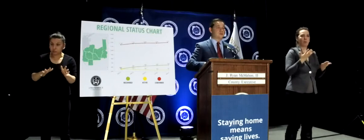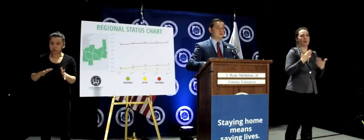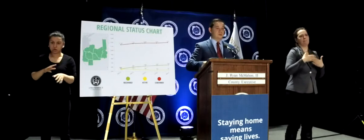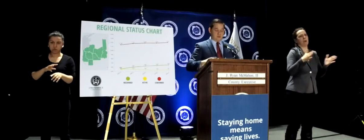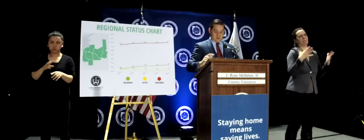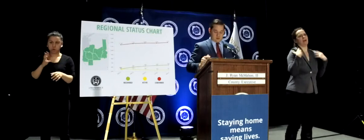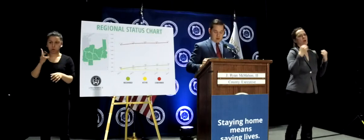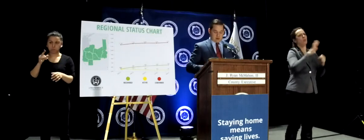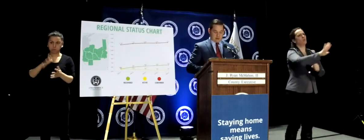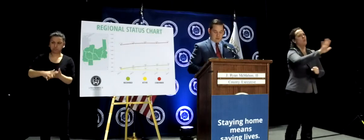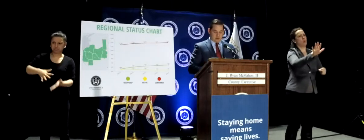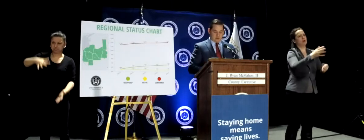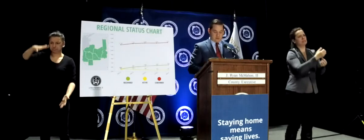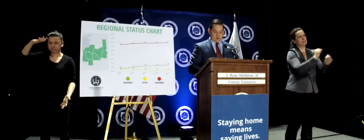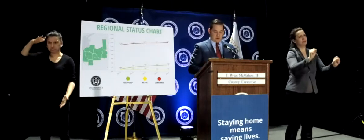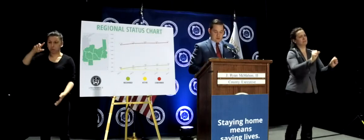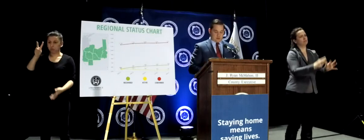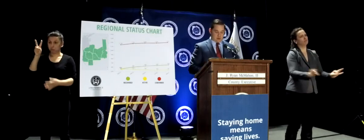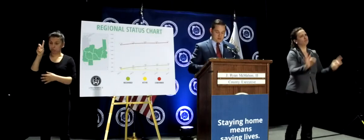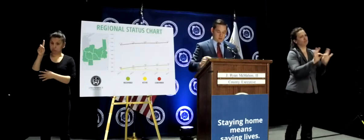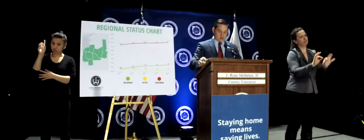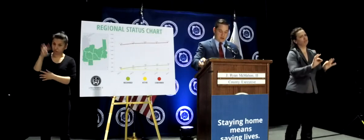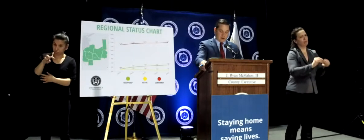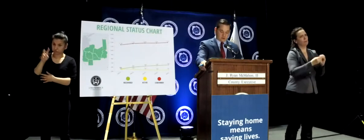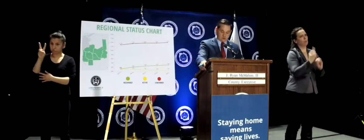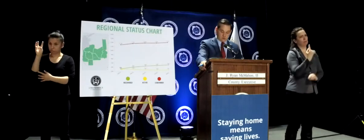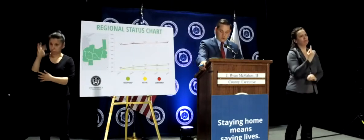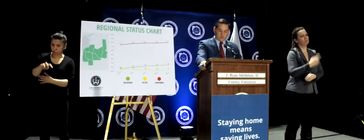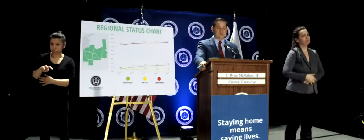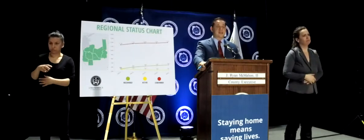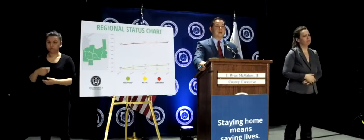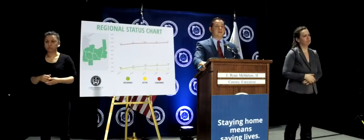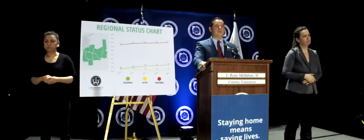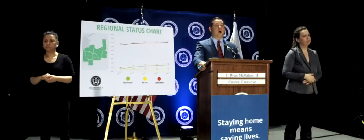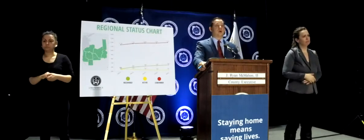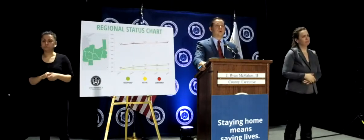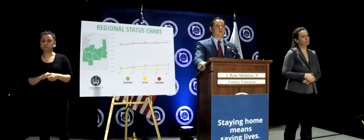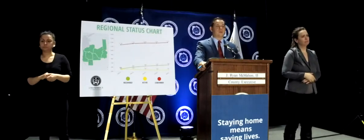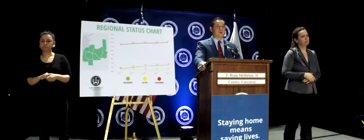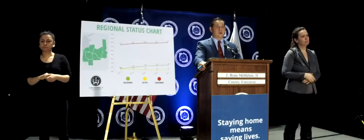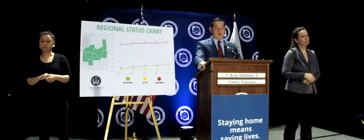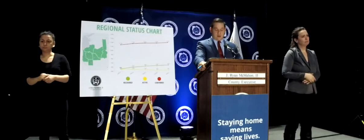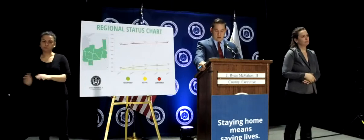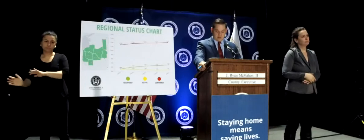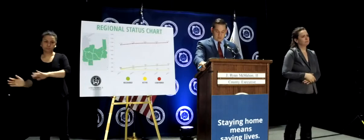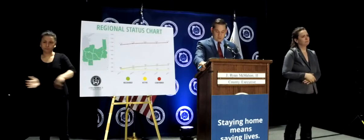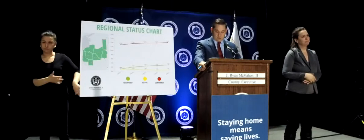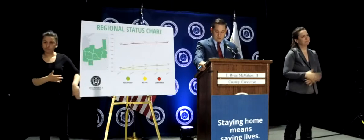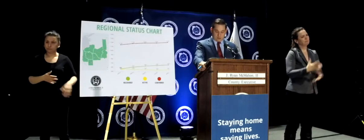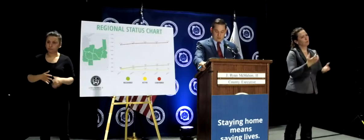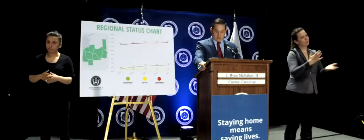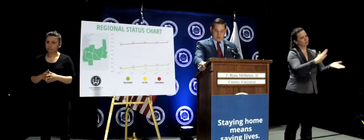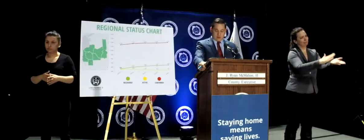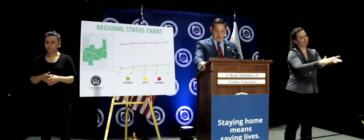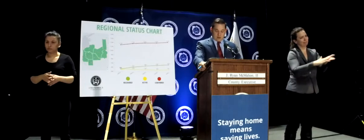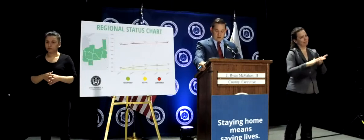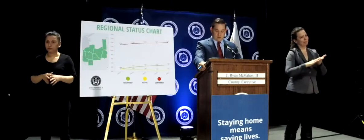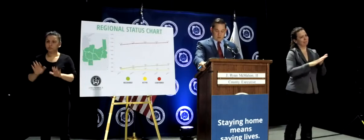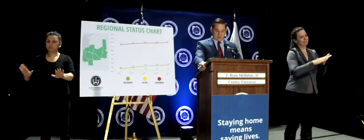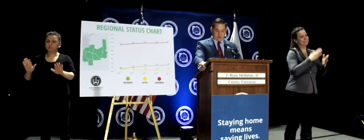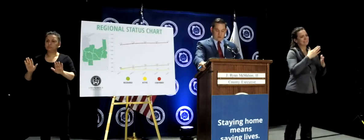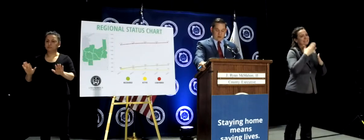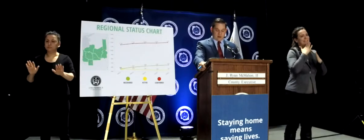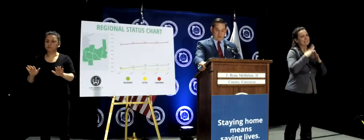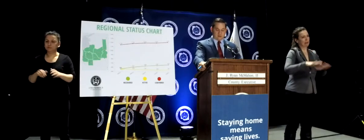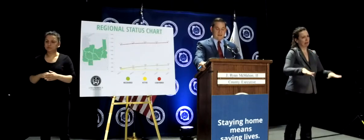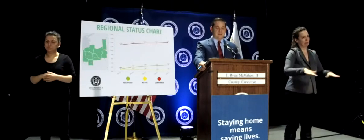Anything else? All right, I want to give a shout out to one of our silent partners. Certainly,